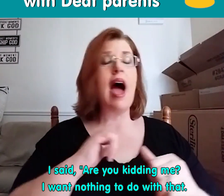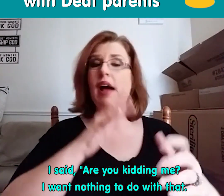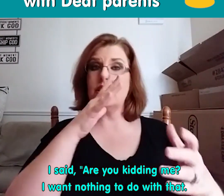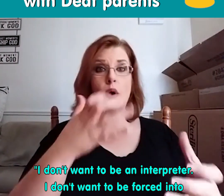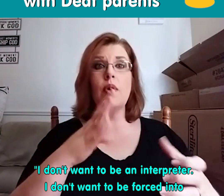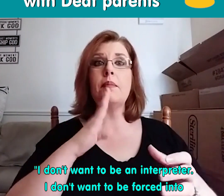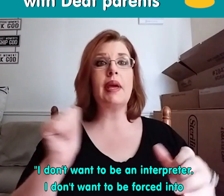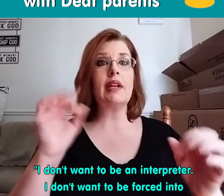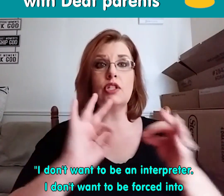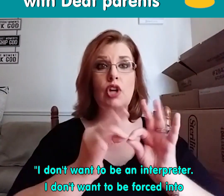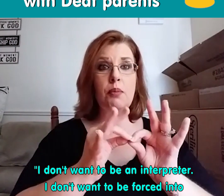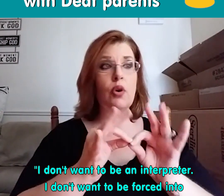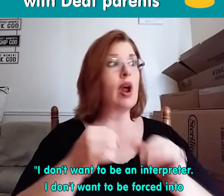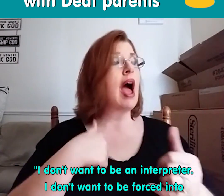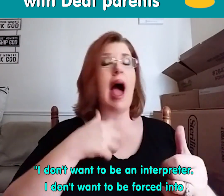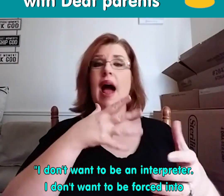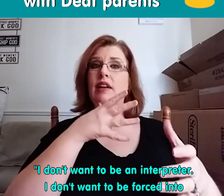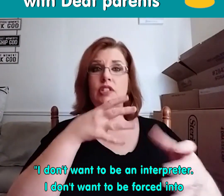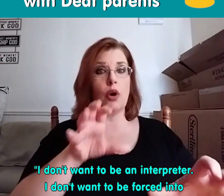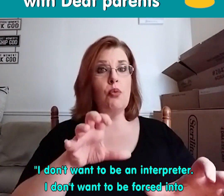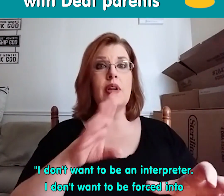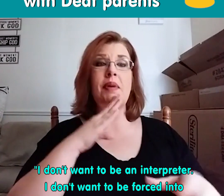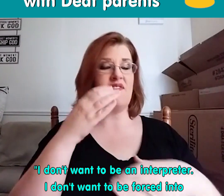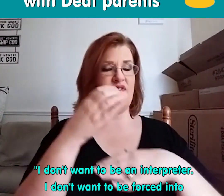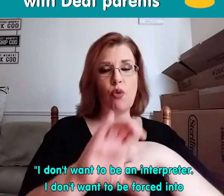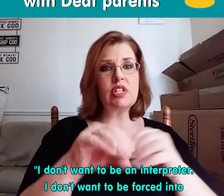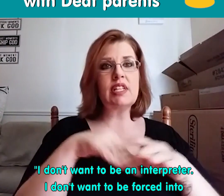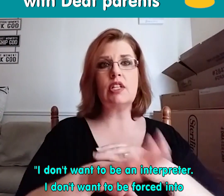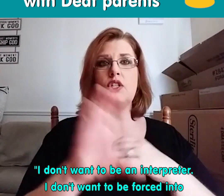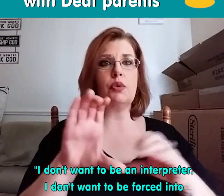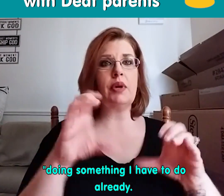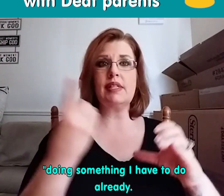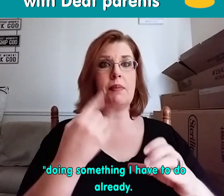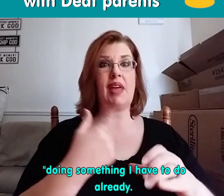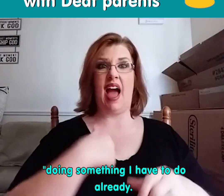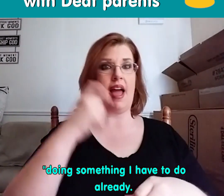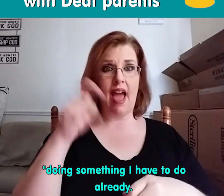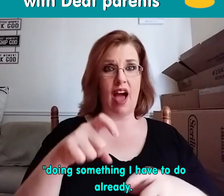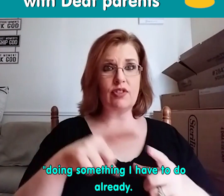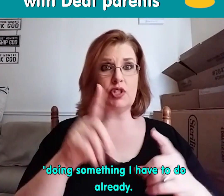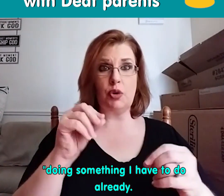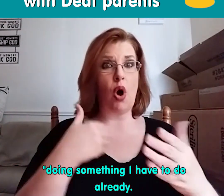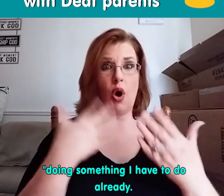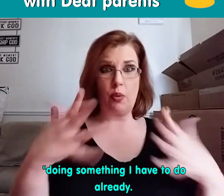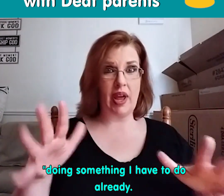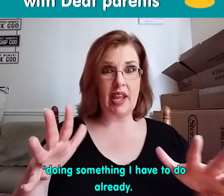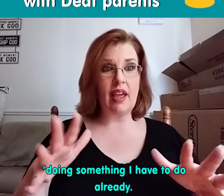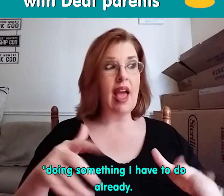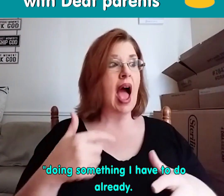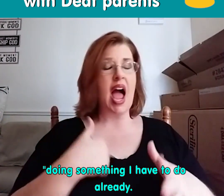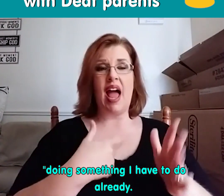I don't want to be an interpreter. I don't want to be forced into doing something I have to do already. I